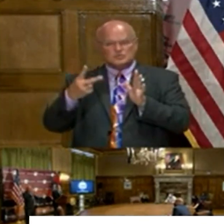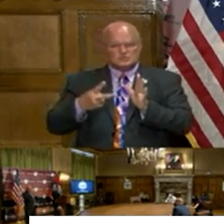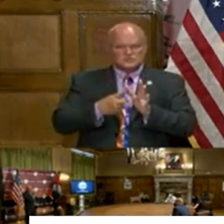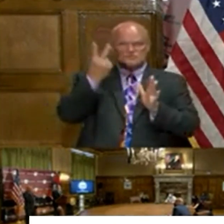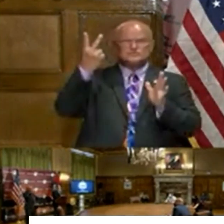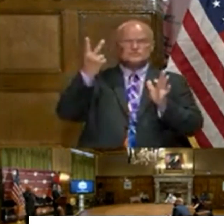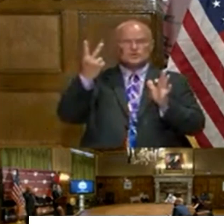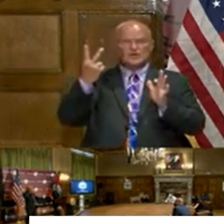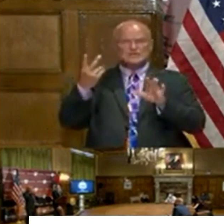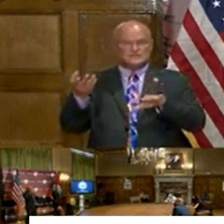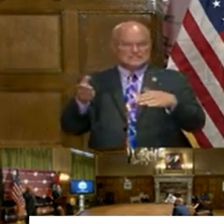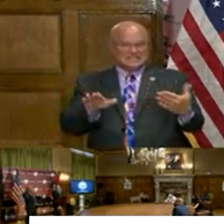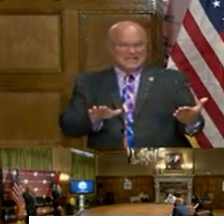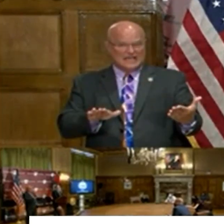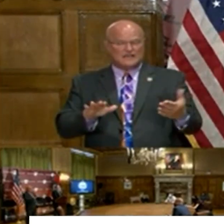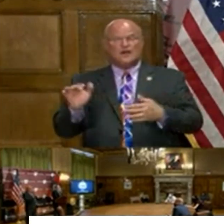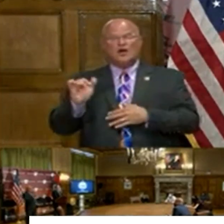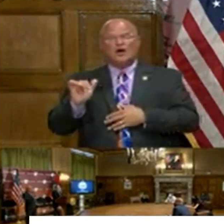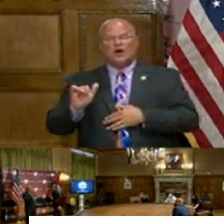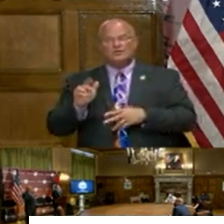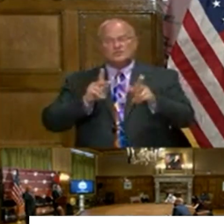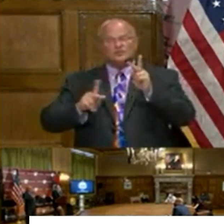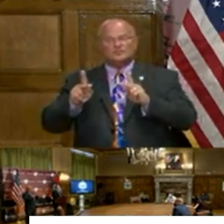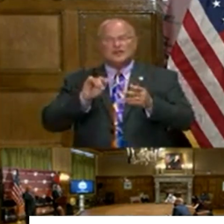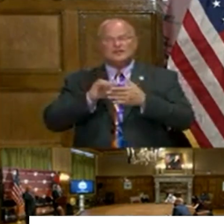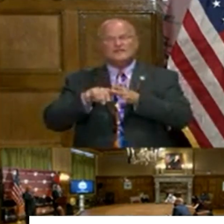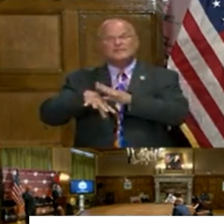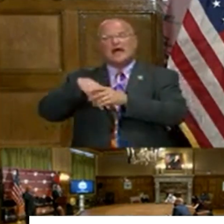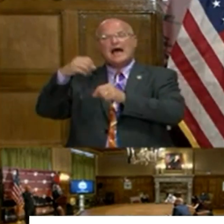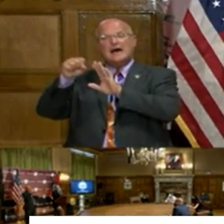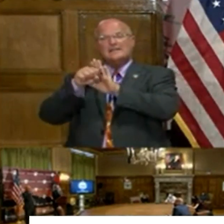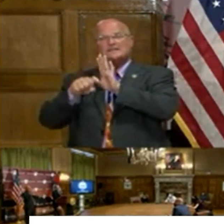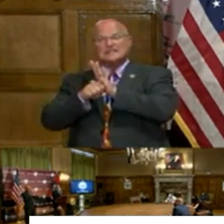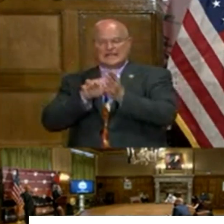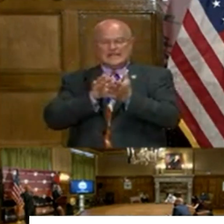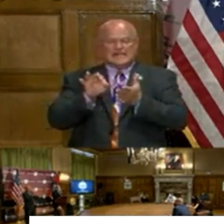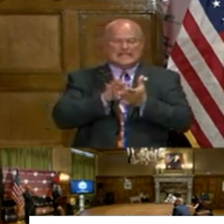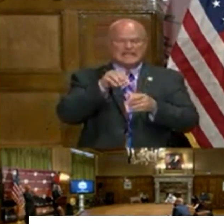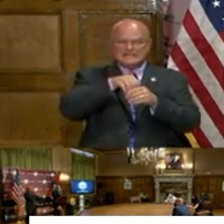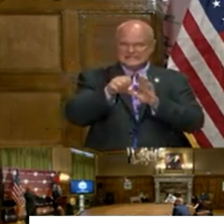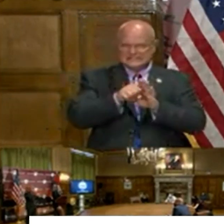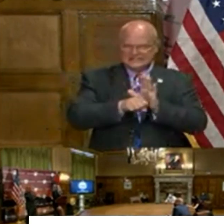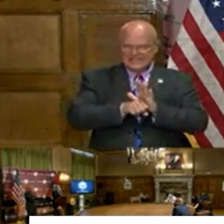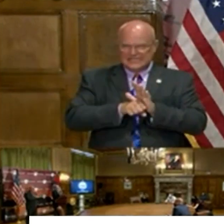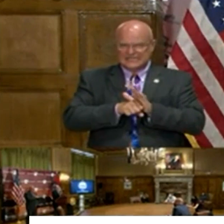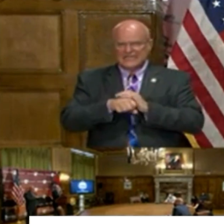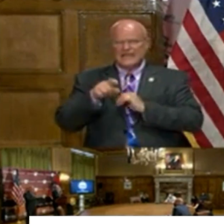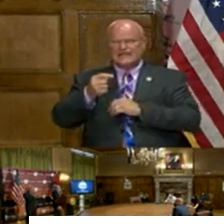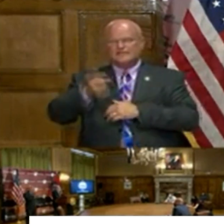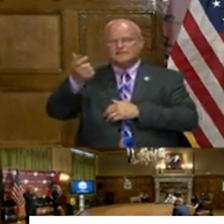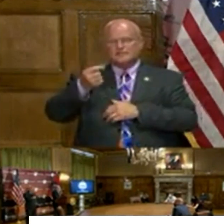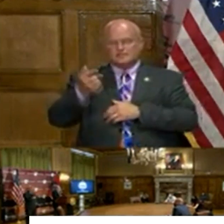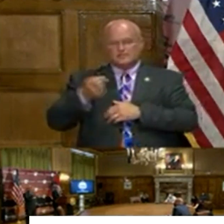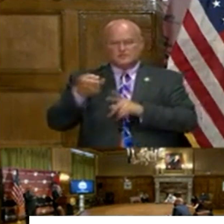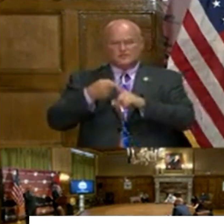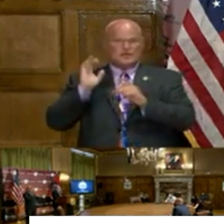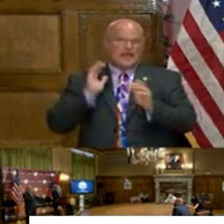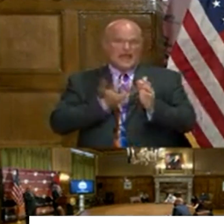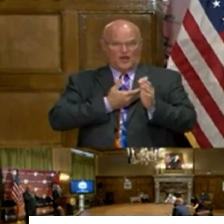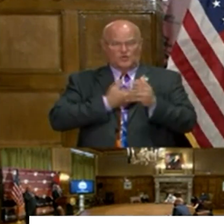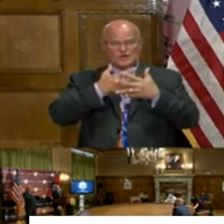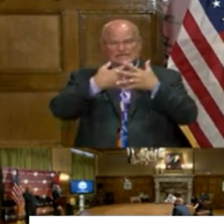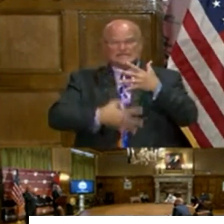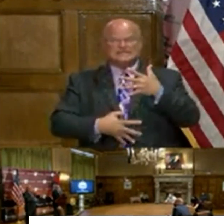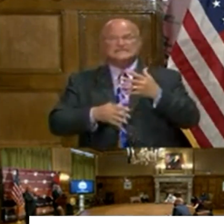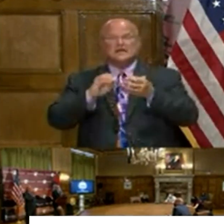noted twice. There were also individuals that were from out of state that were being counted as in-state, and they were removed from the rolls. So the number